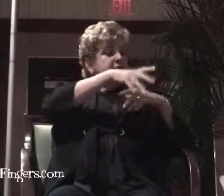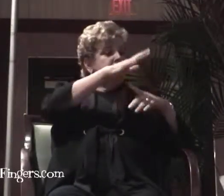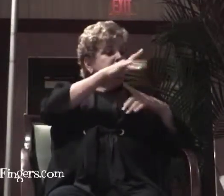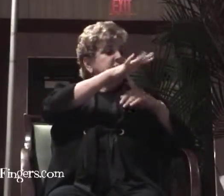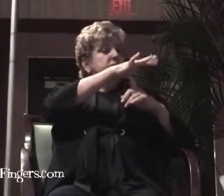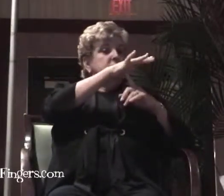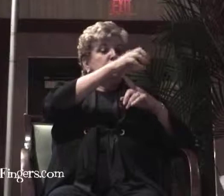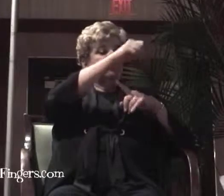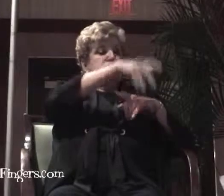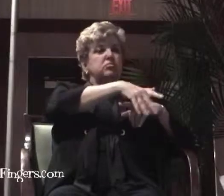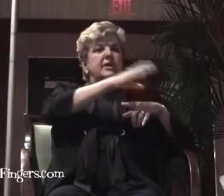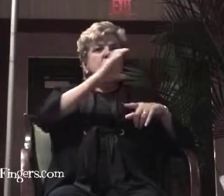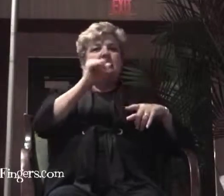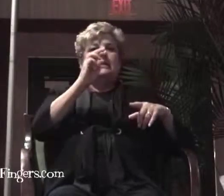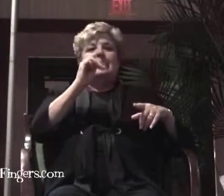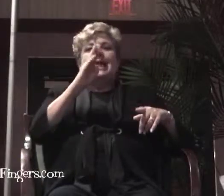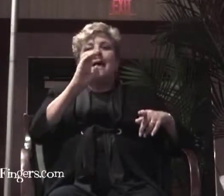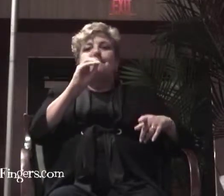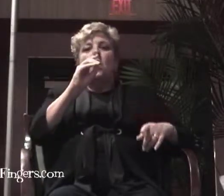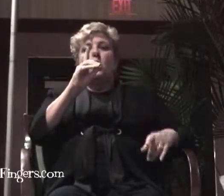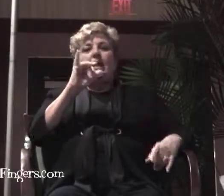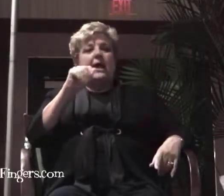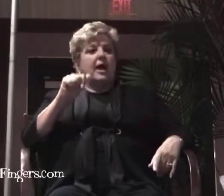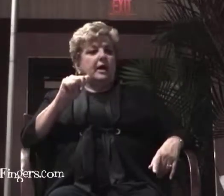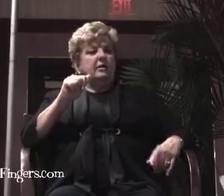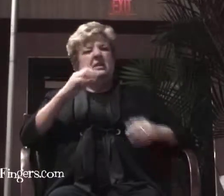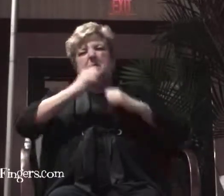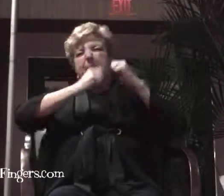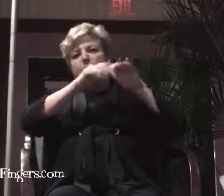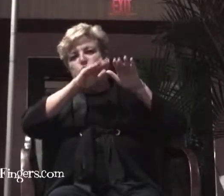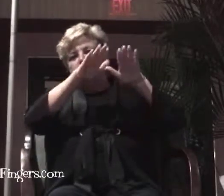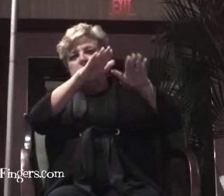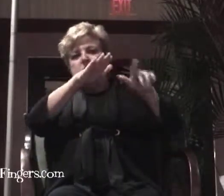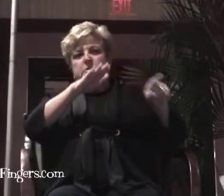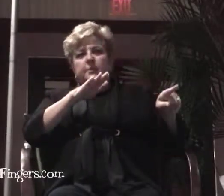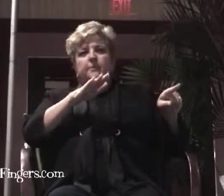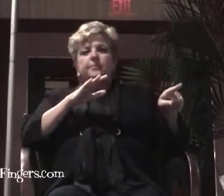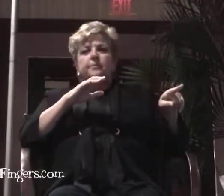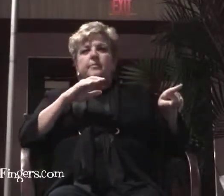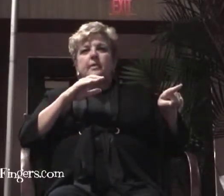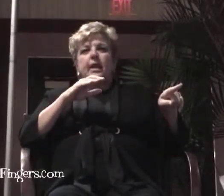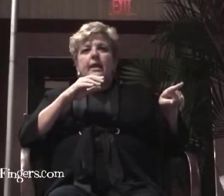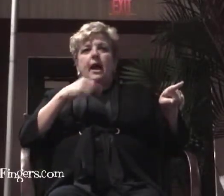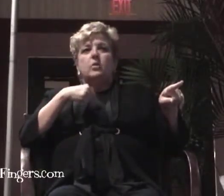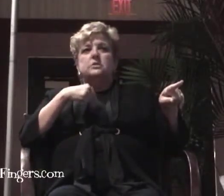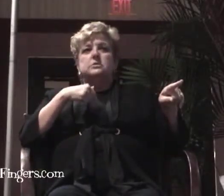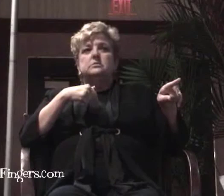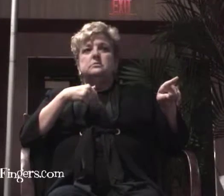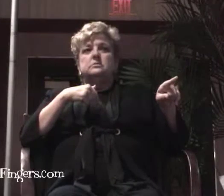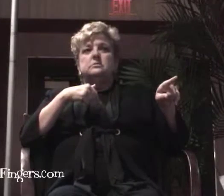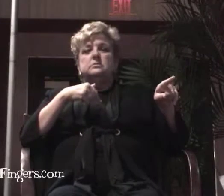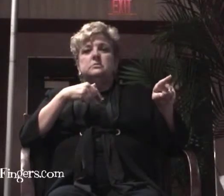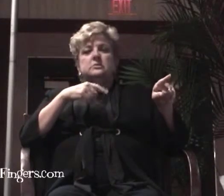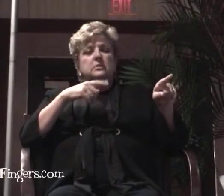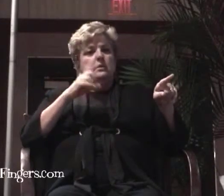and Cambodia and South Vietnam intersect. And I was in the 4th Infantry Division, which I thought was a terrible mistake because I